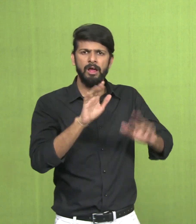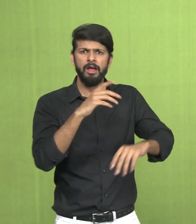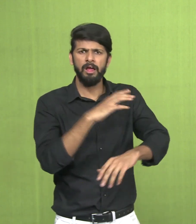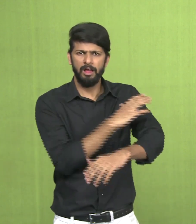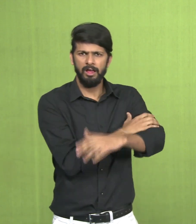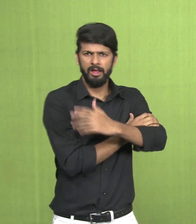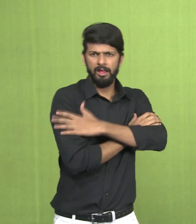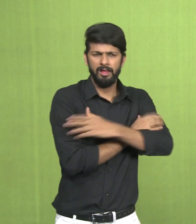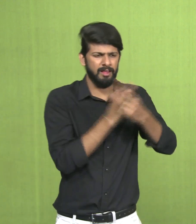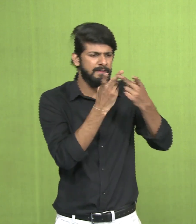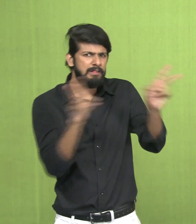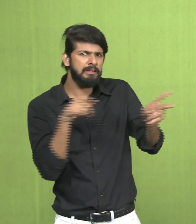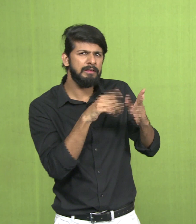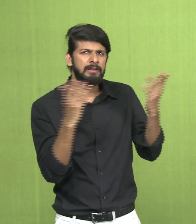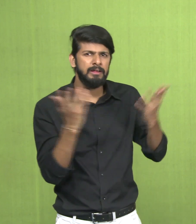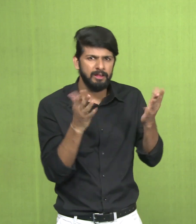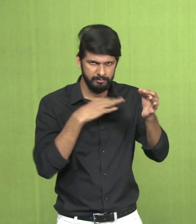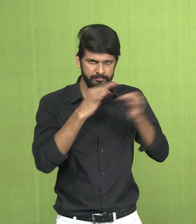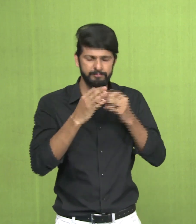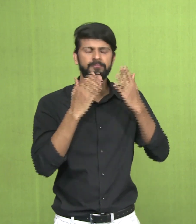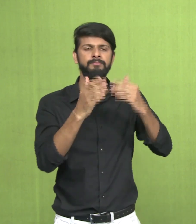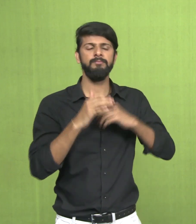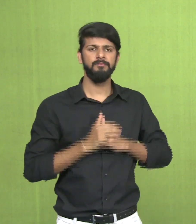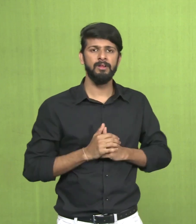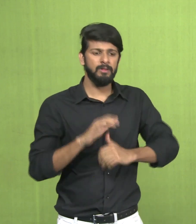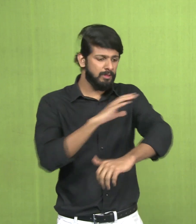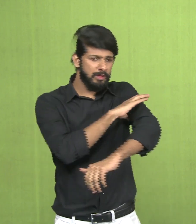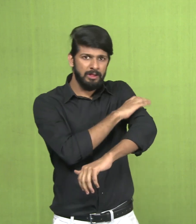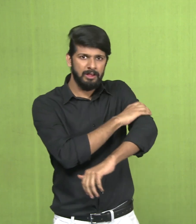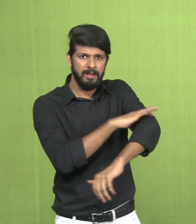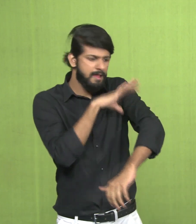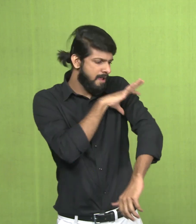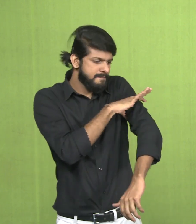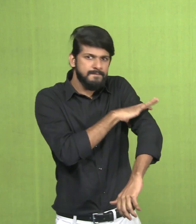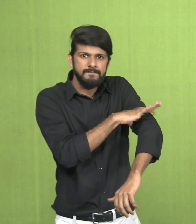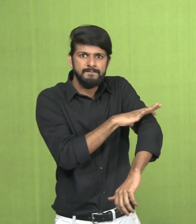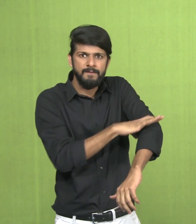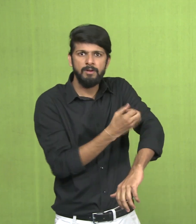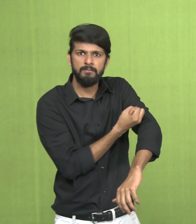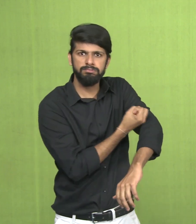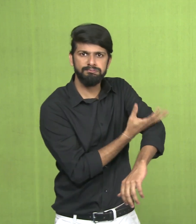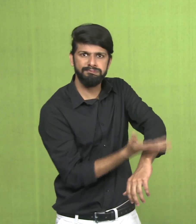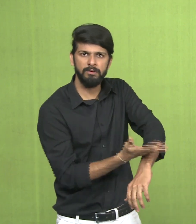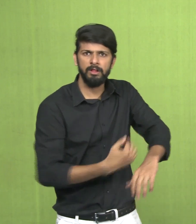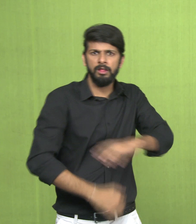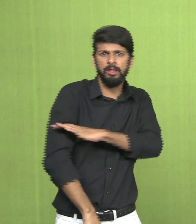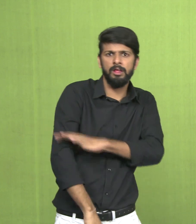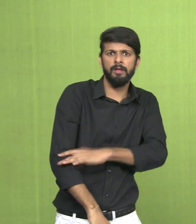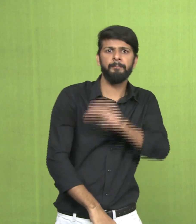The dancing girl is wearing bangles on both her arms, but on